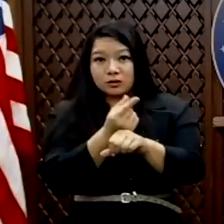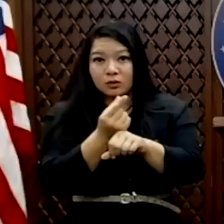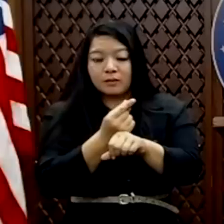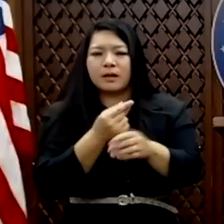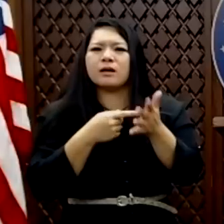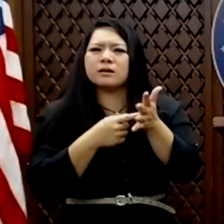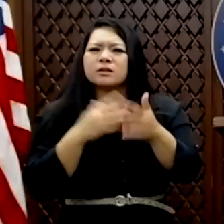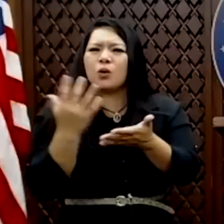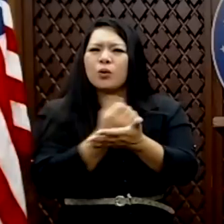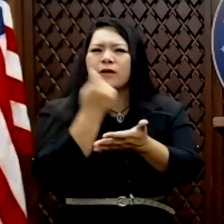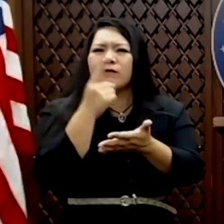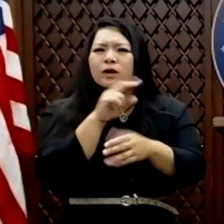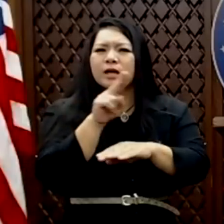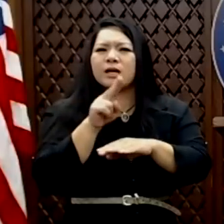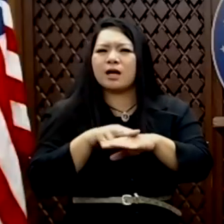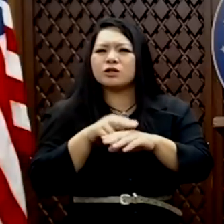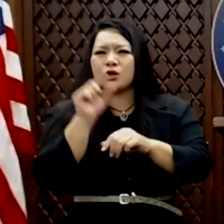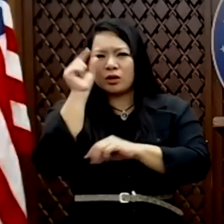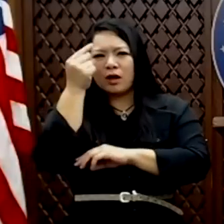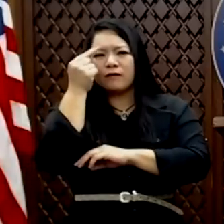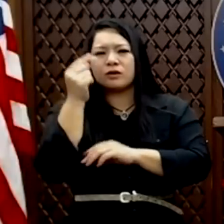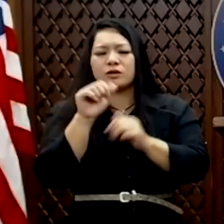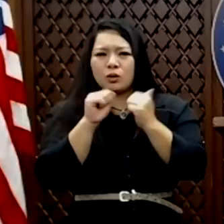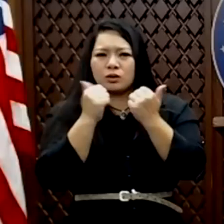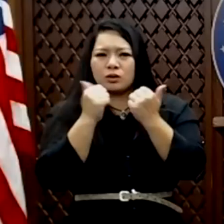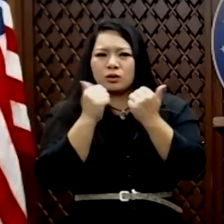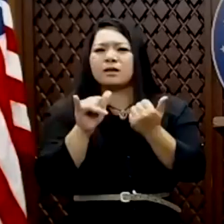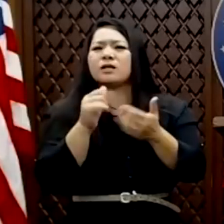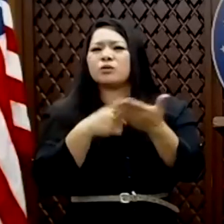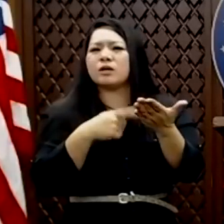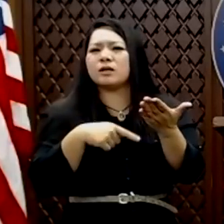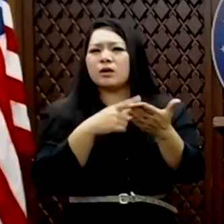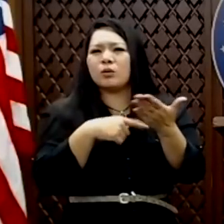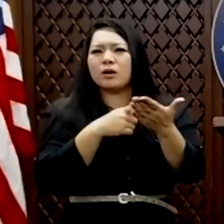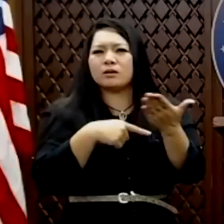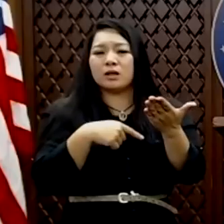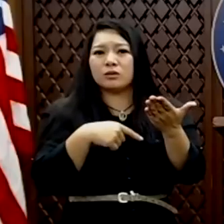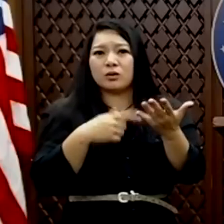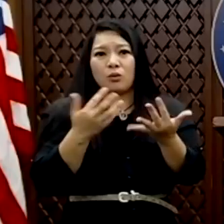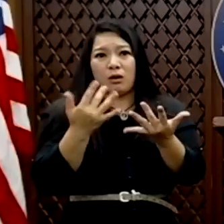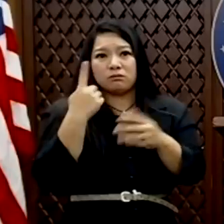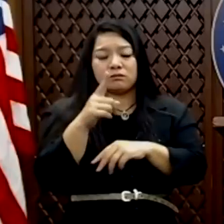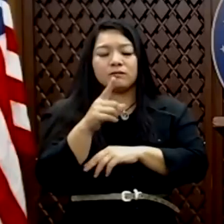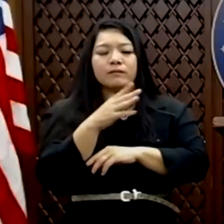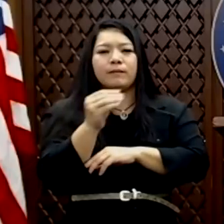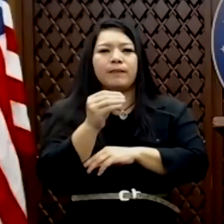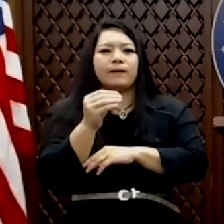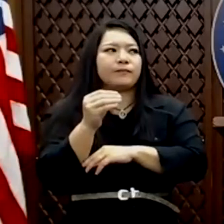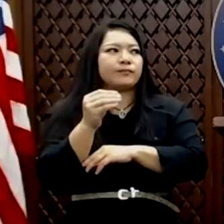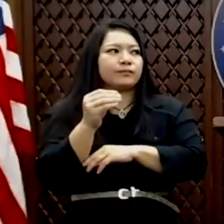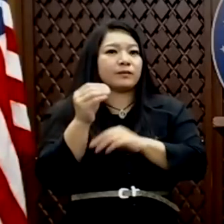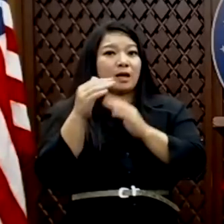a win for the National Governors Association, because that was what they were lobbying with, and the House